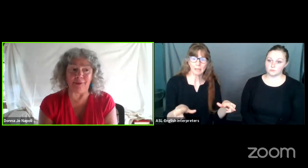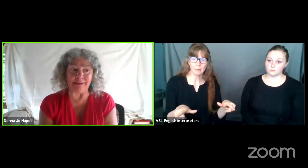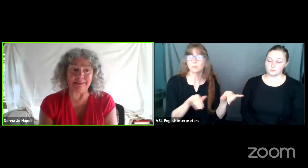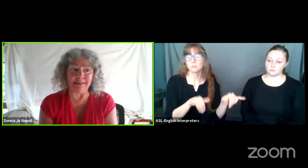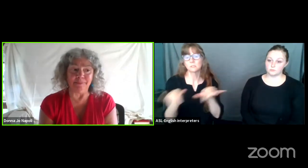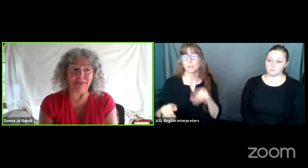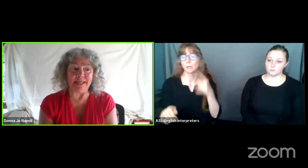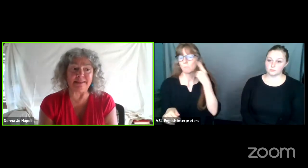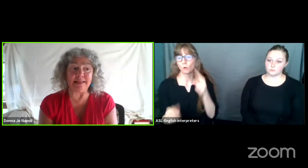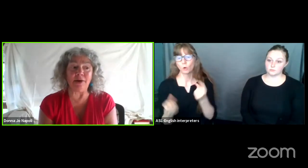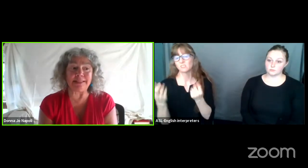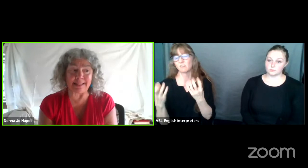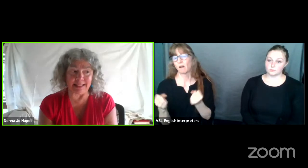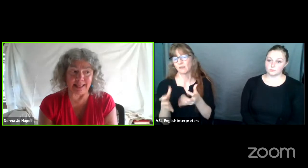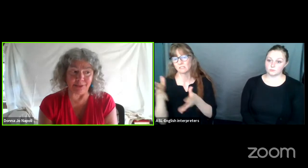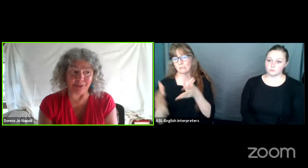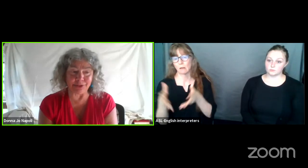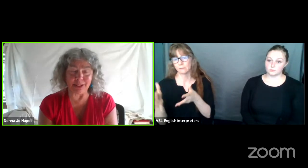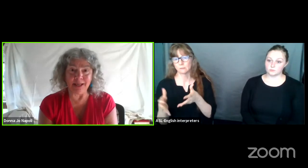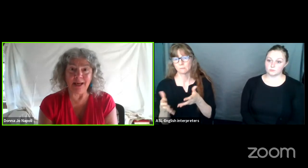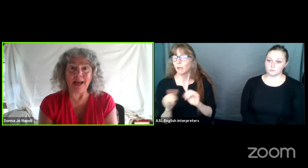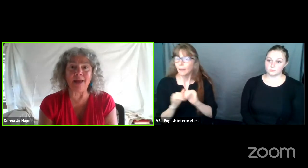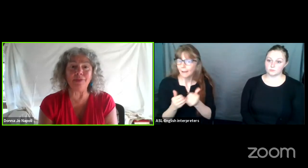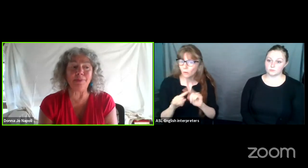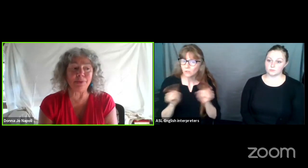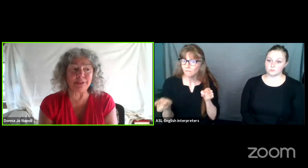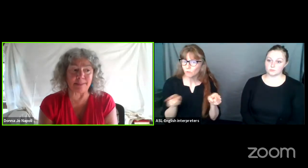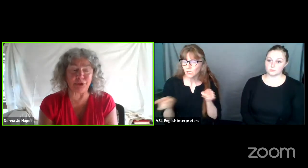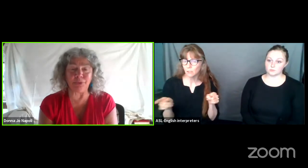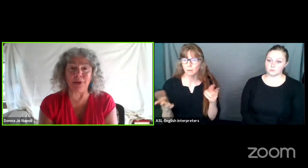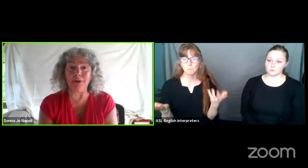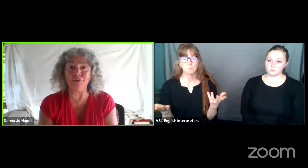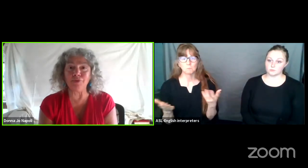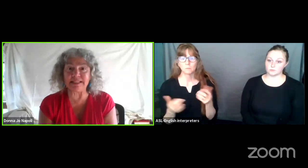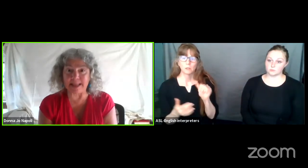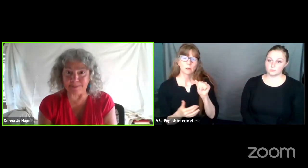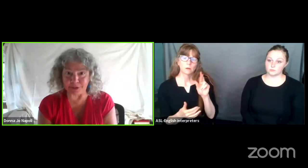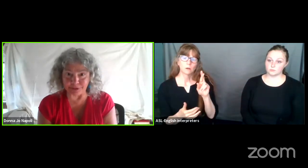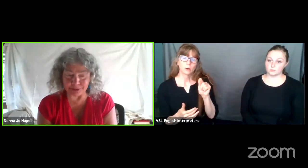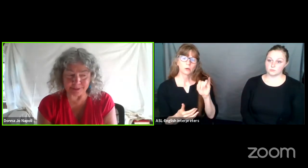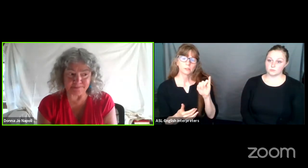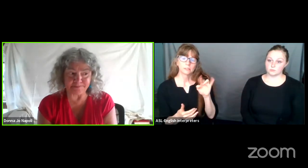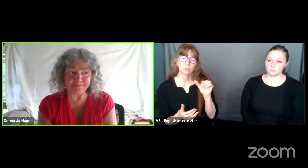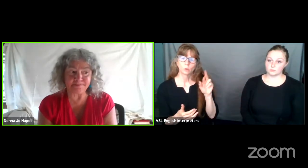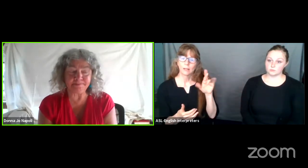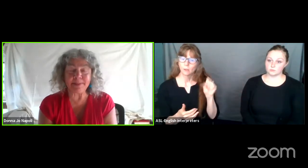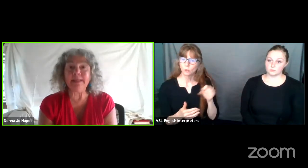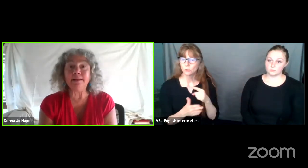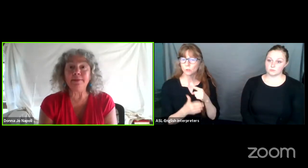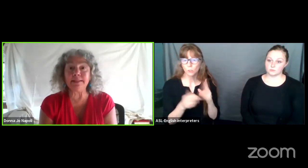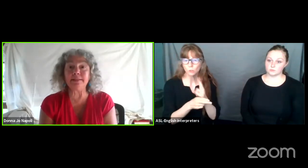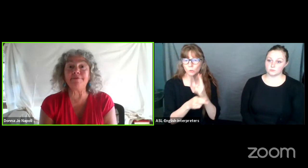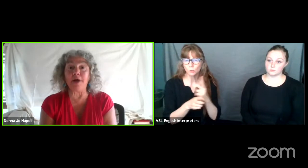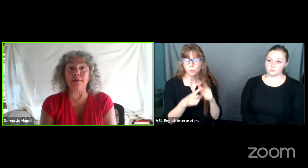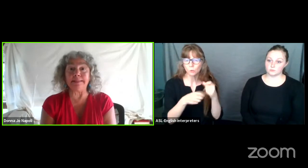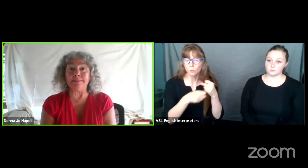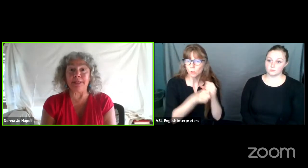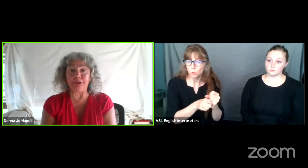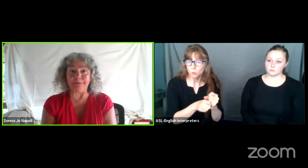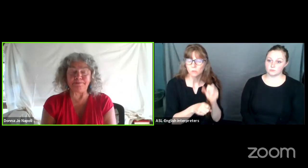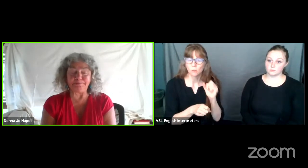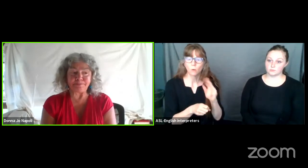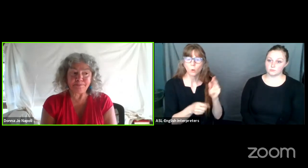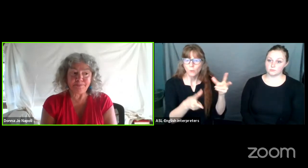only difference is the articulators and the perceptual receptors. This is a